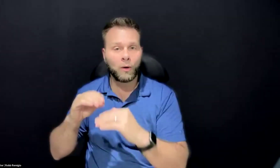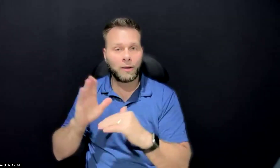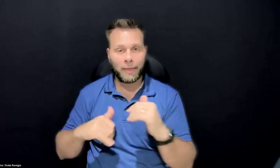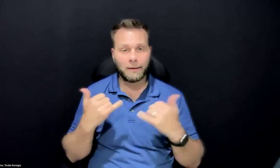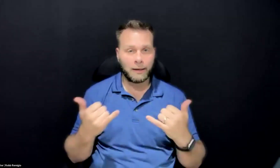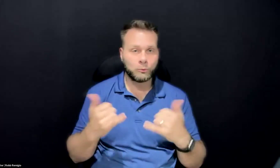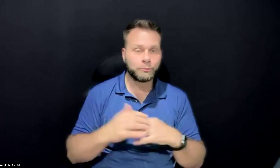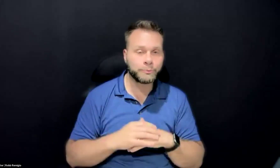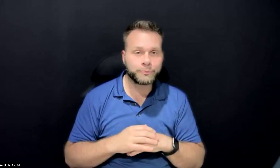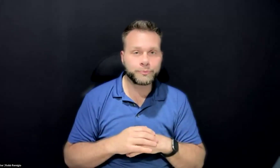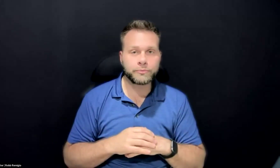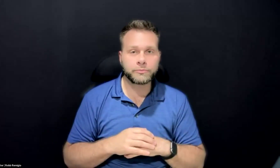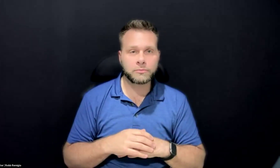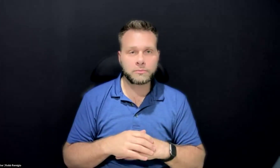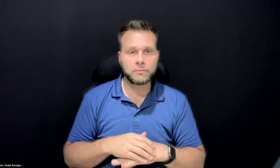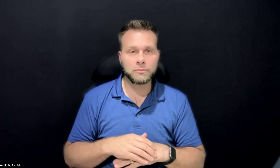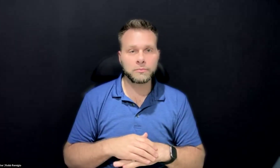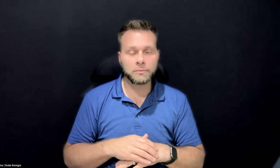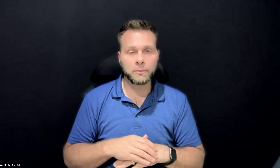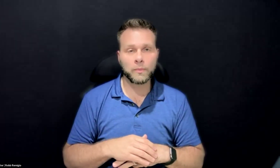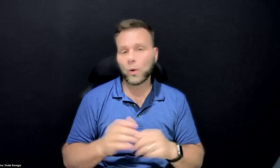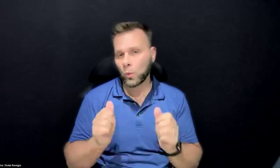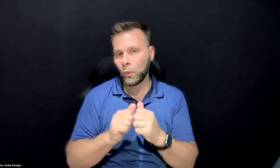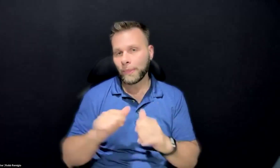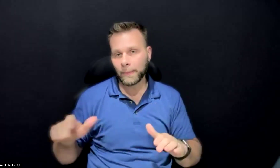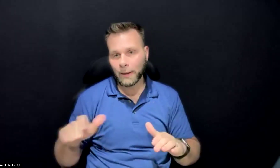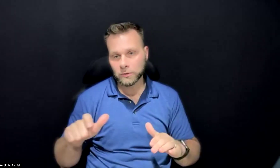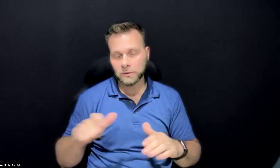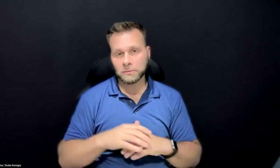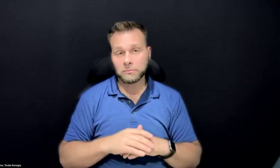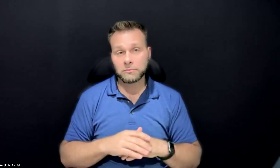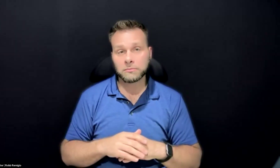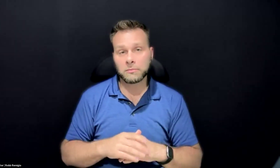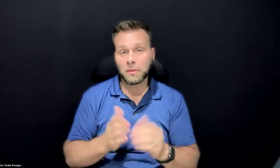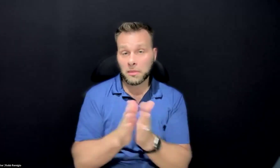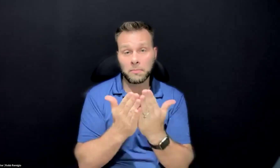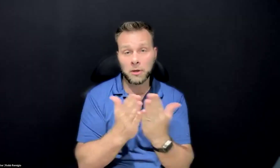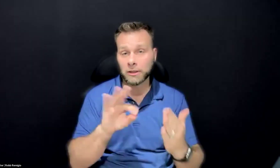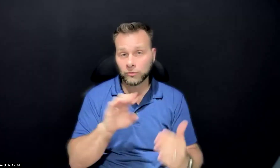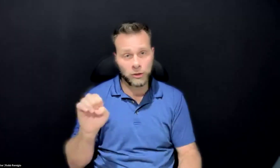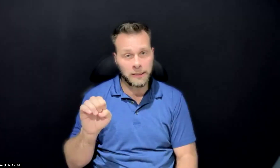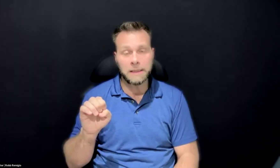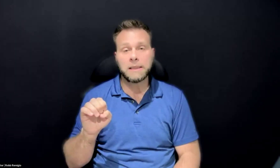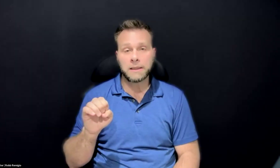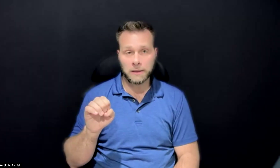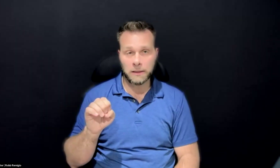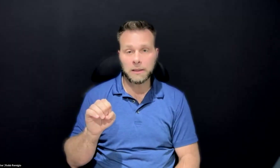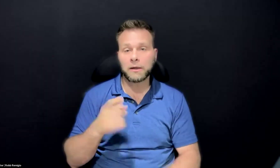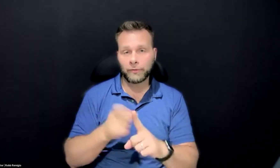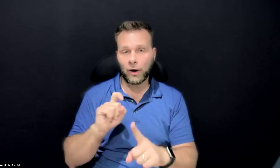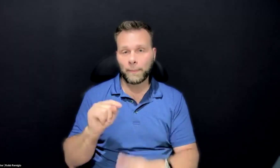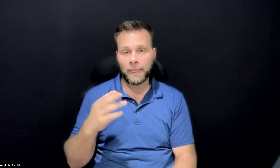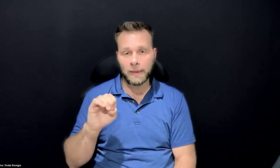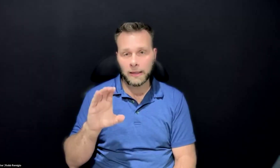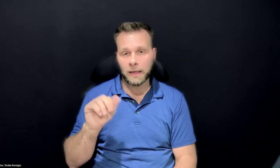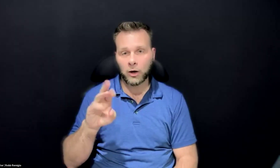you typically do with the mouse. Again, that is a free resource available at from the Carroll Center. I think there's